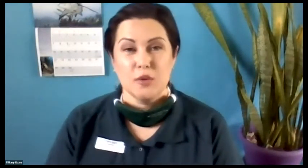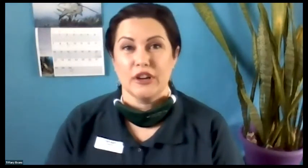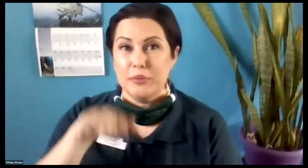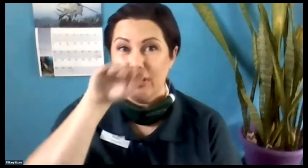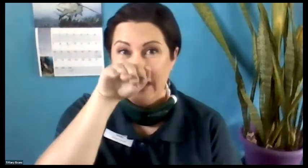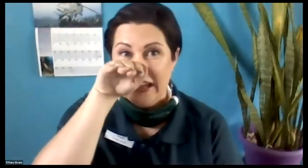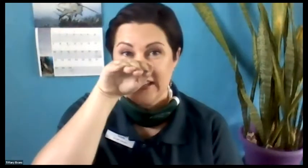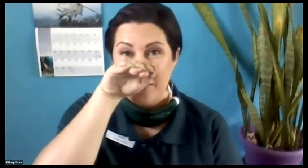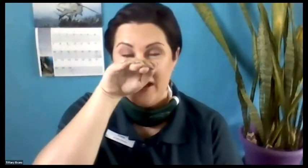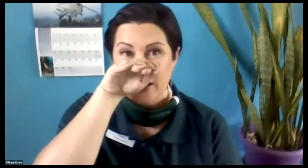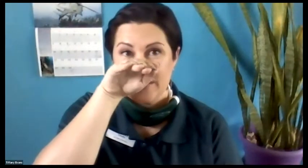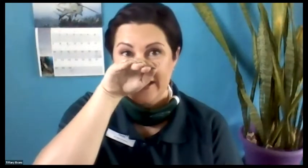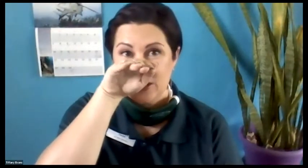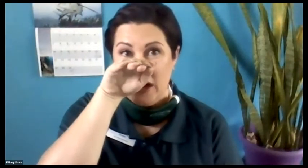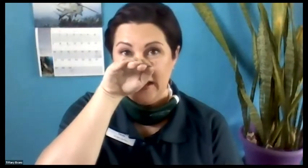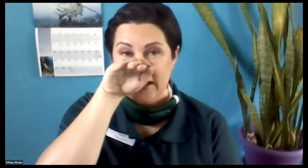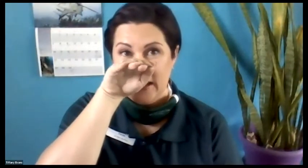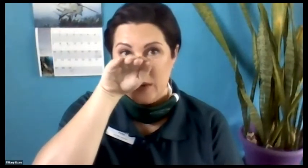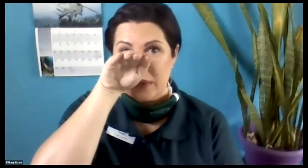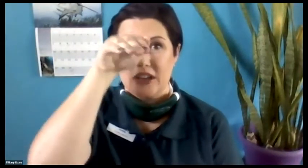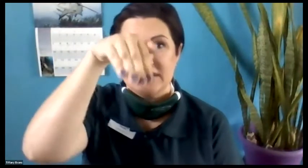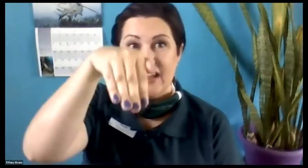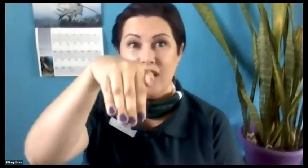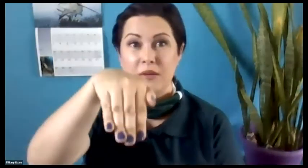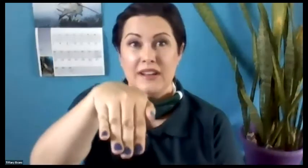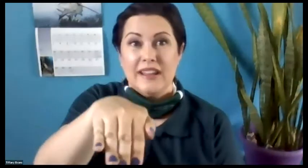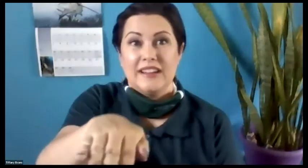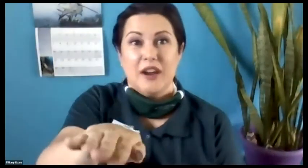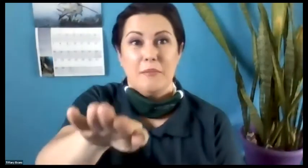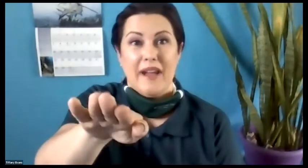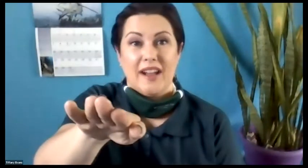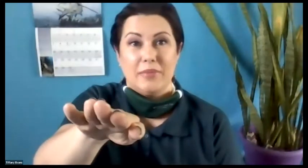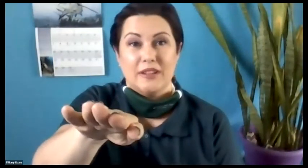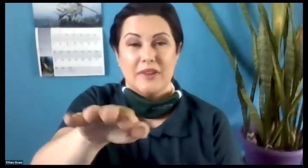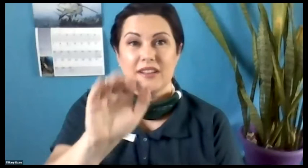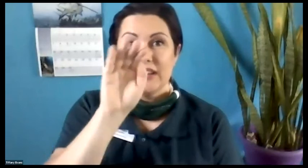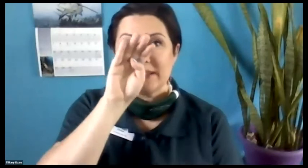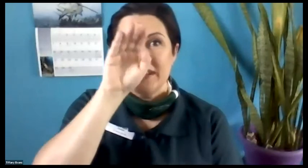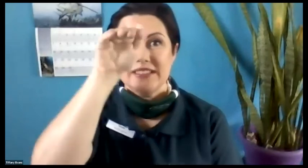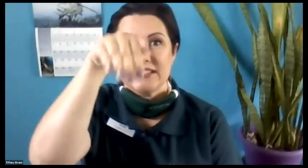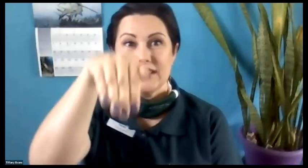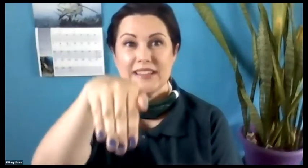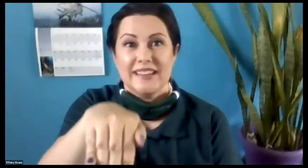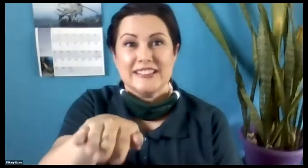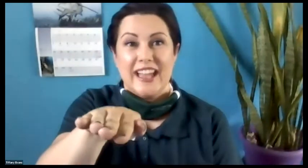put our hand up by our nose like a trunk. We're going to go down and come back up a little bit. So this is